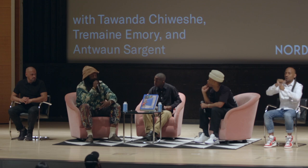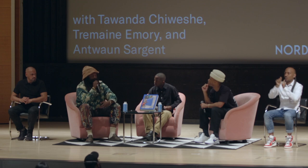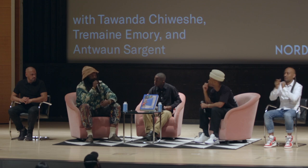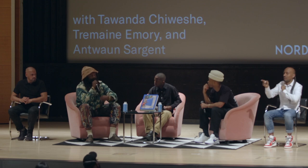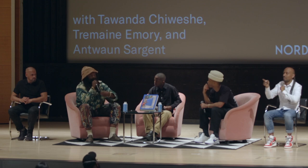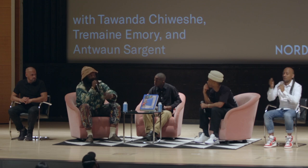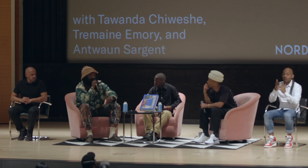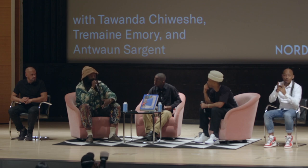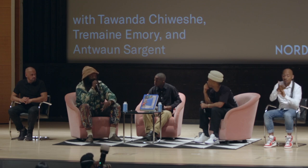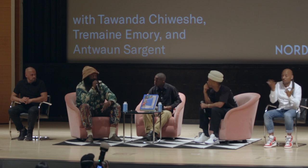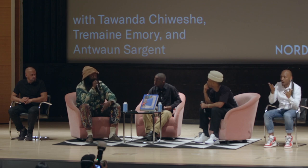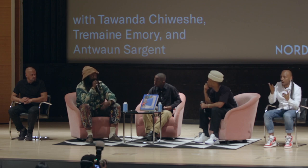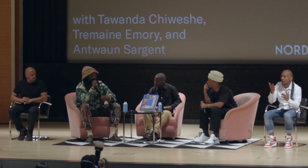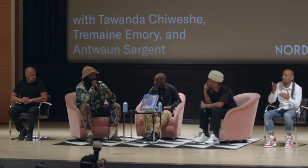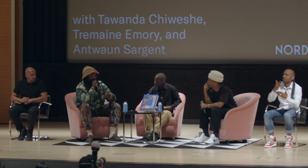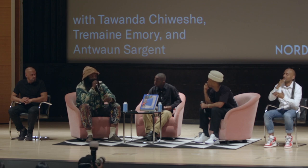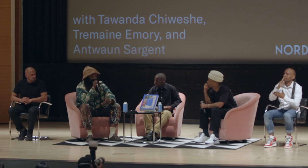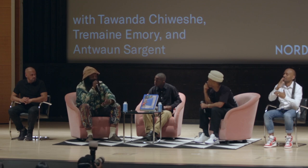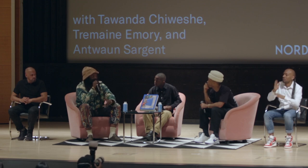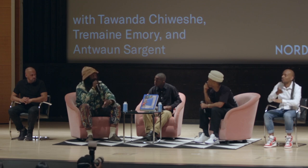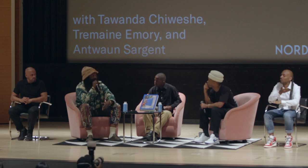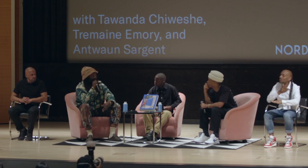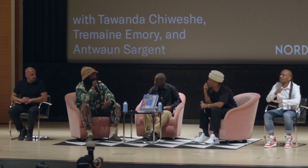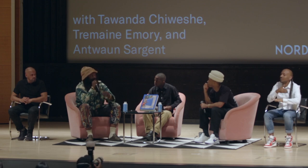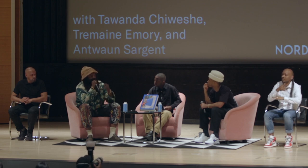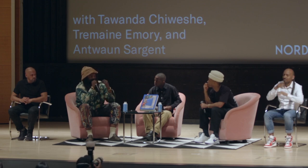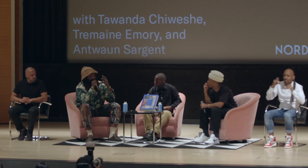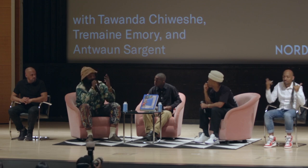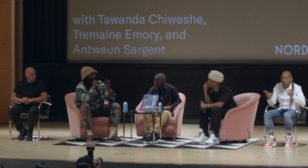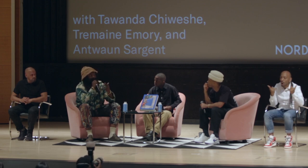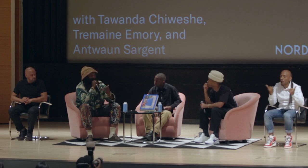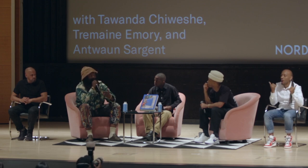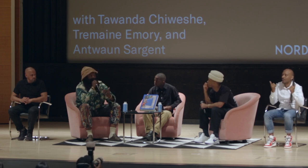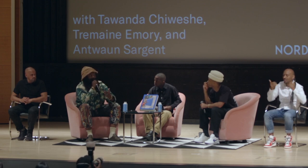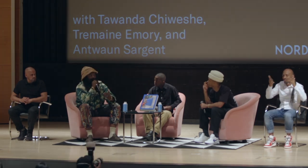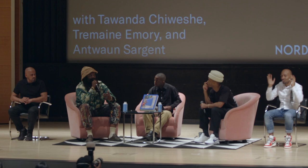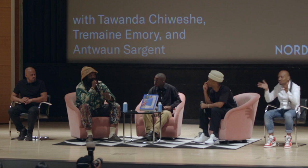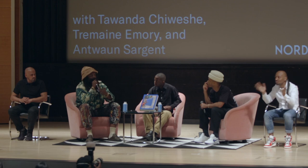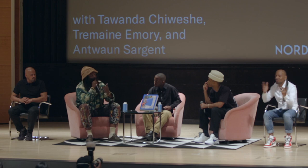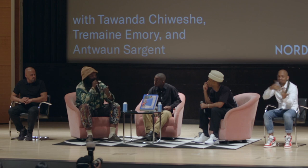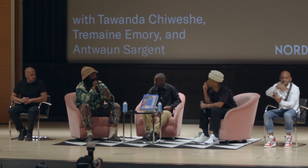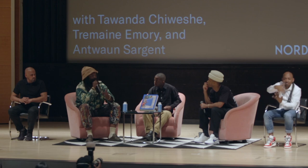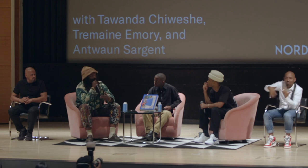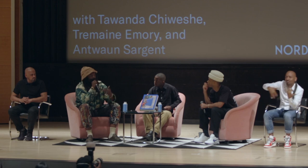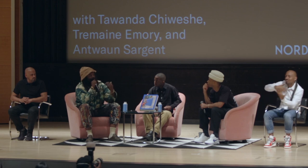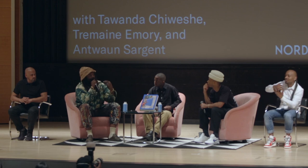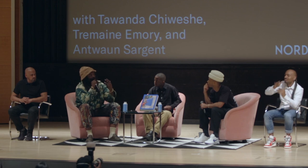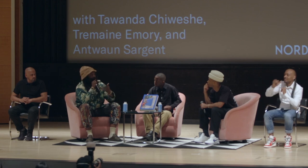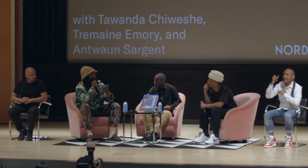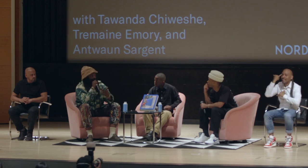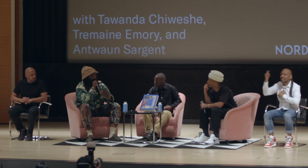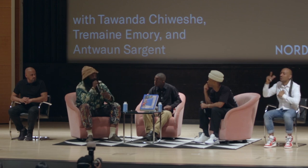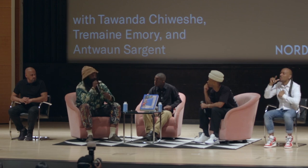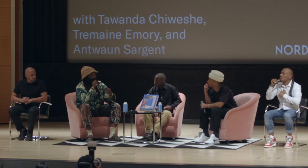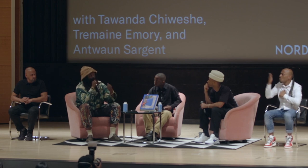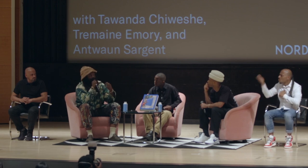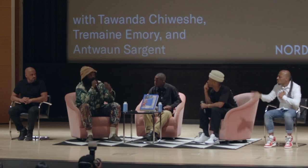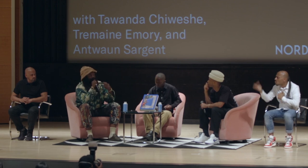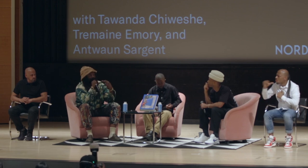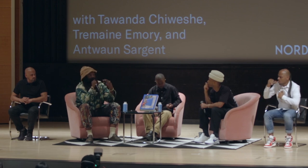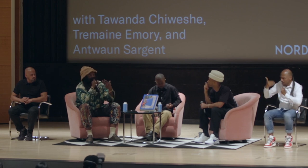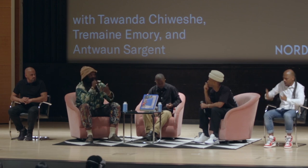music, DJing parties, creating parties to socialize the idea of who we were, what our culture